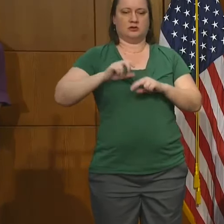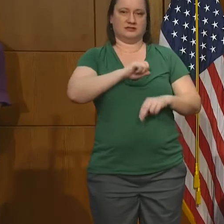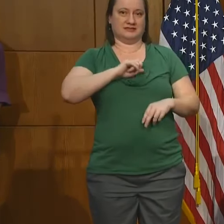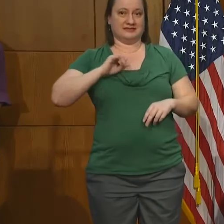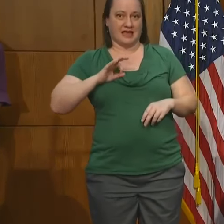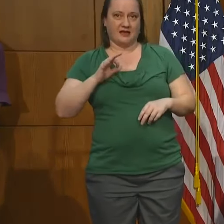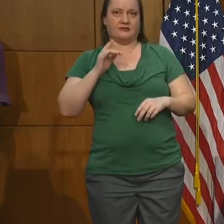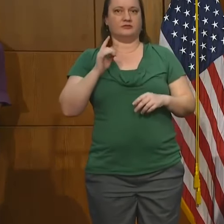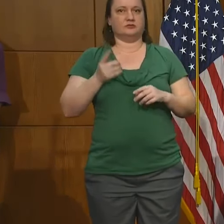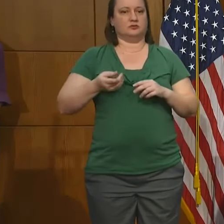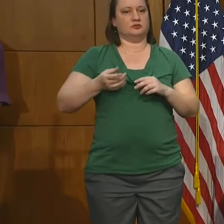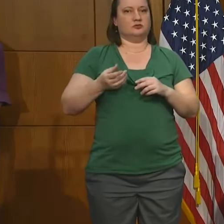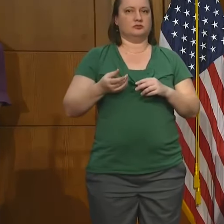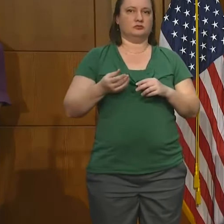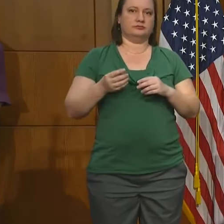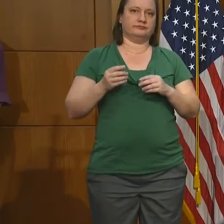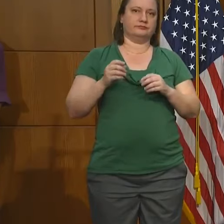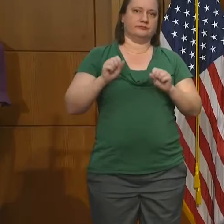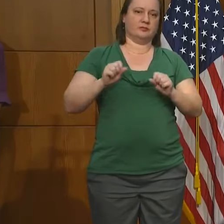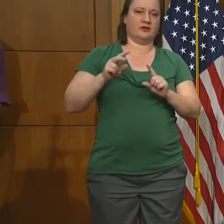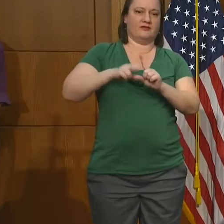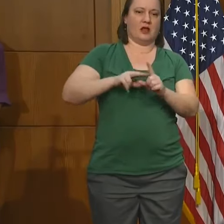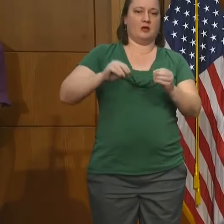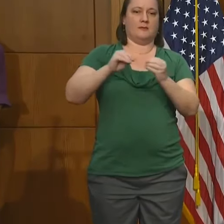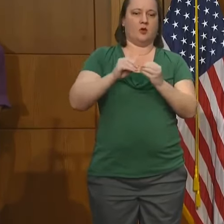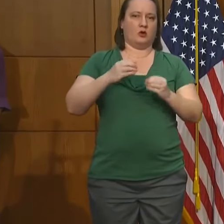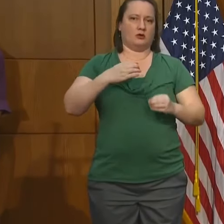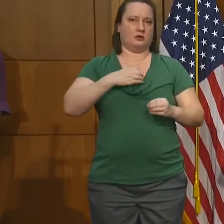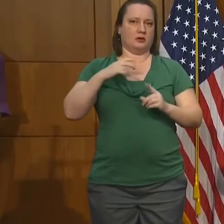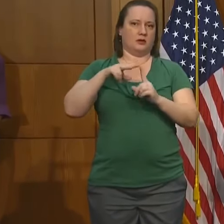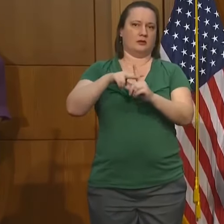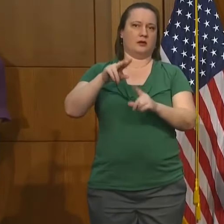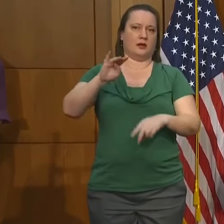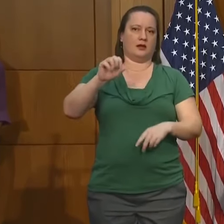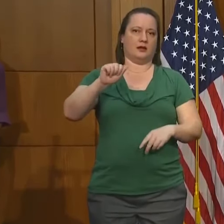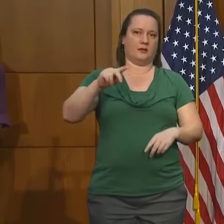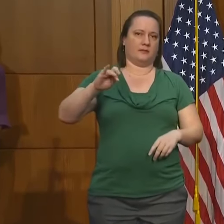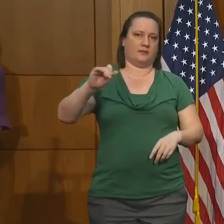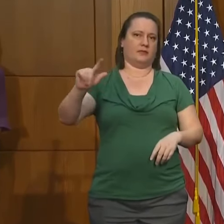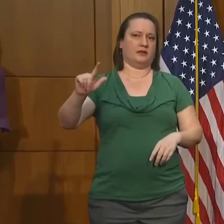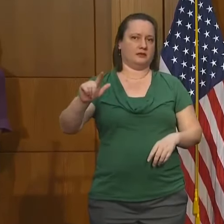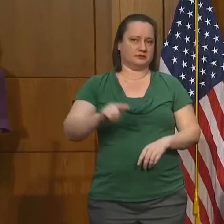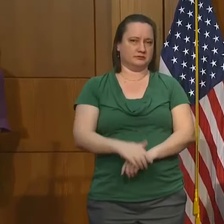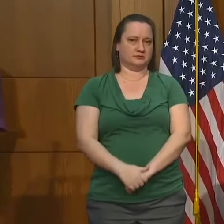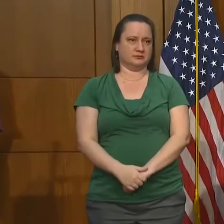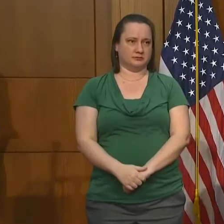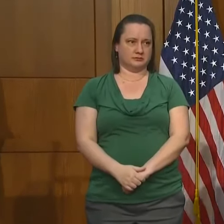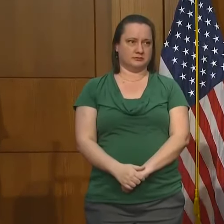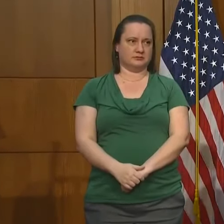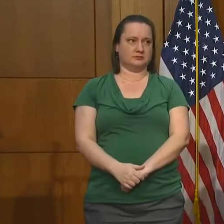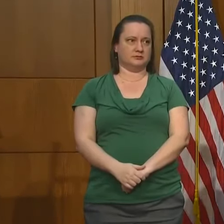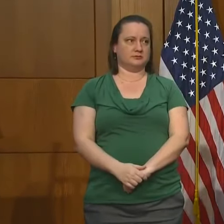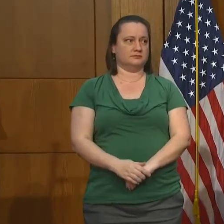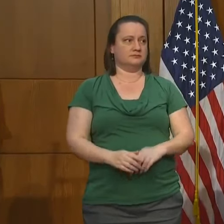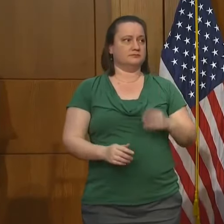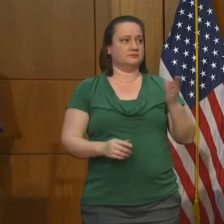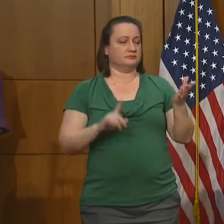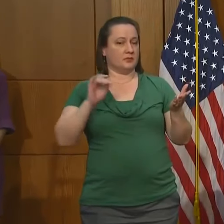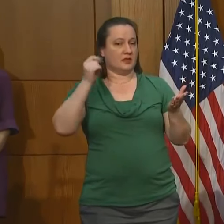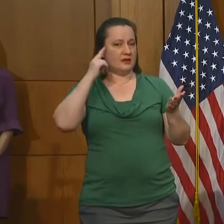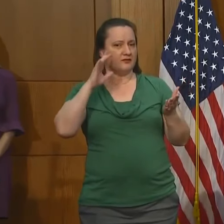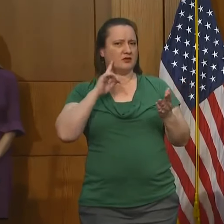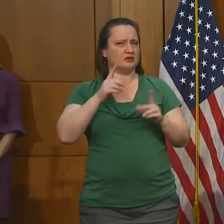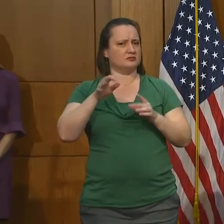our appeals and our adjudication process. Thanks, Megan. Governor, could you elaborate on your decision